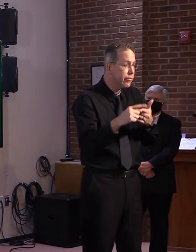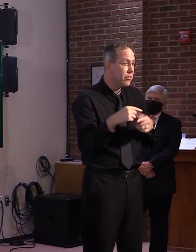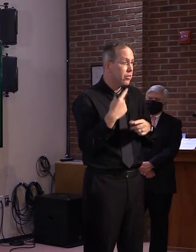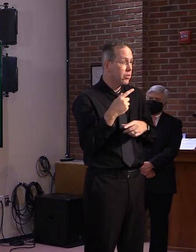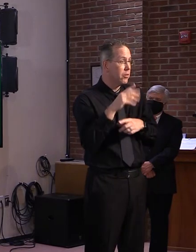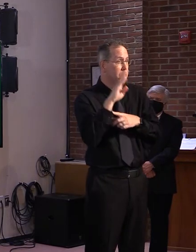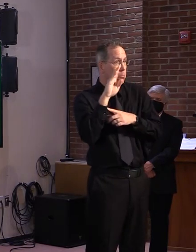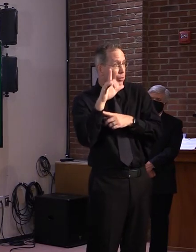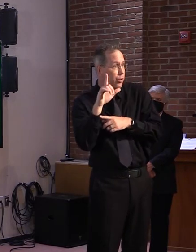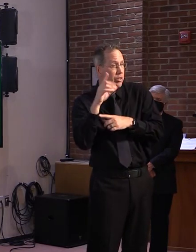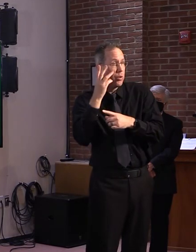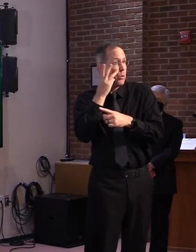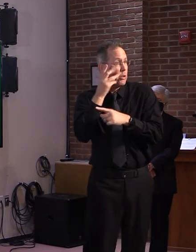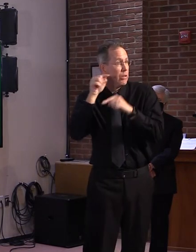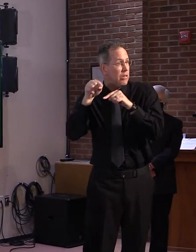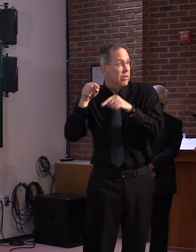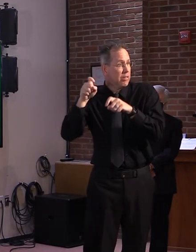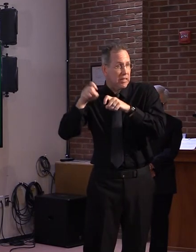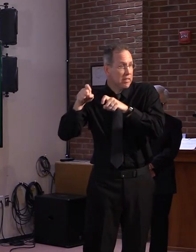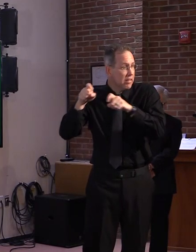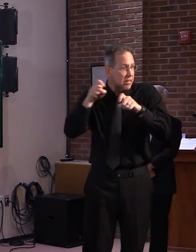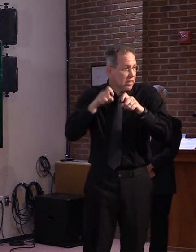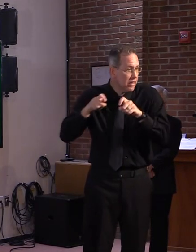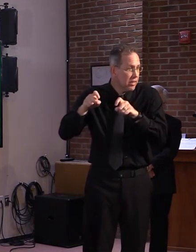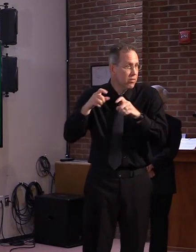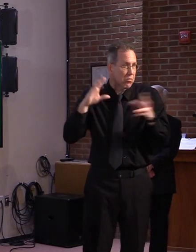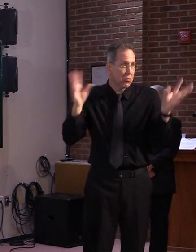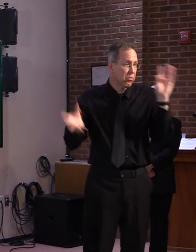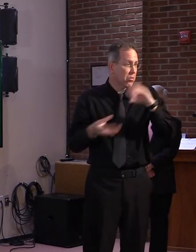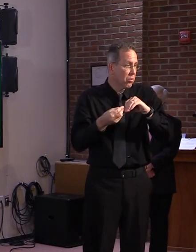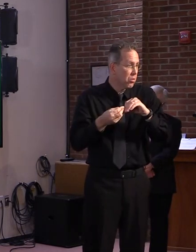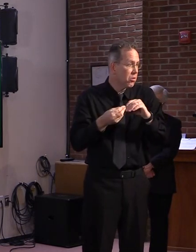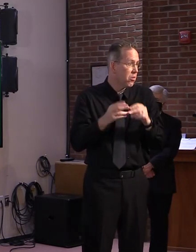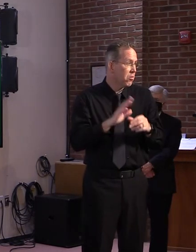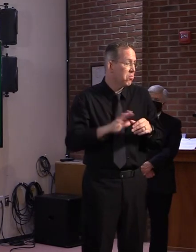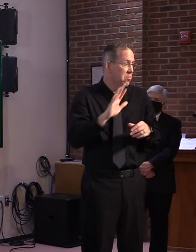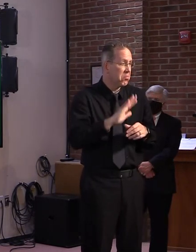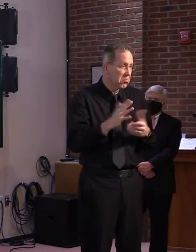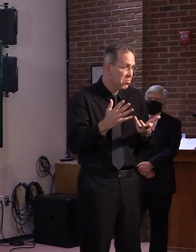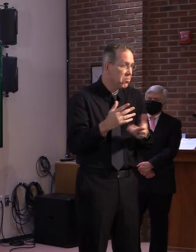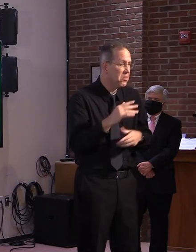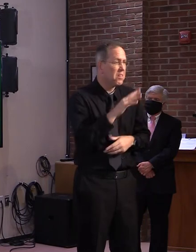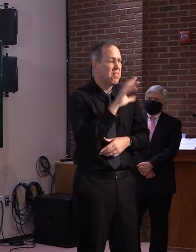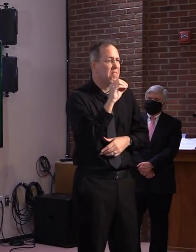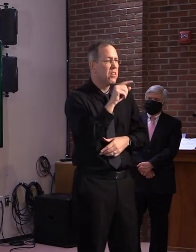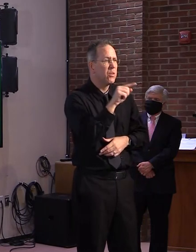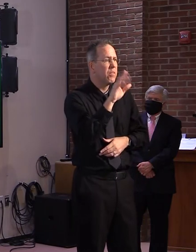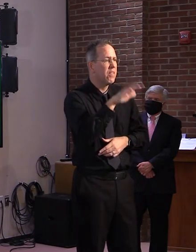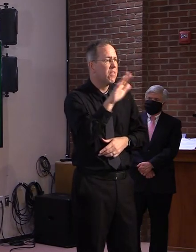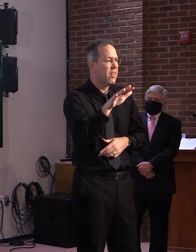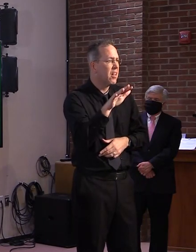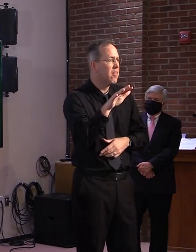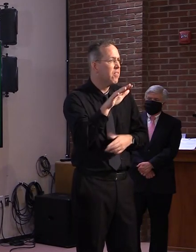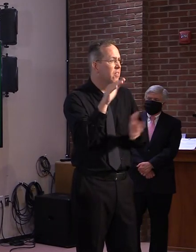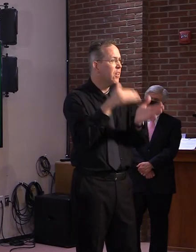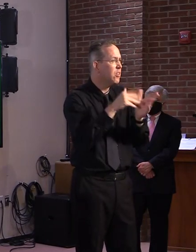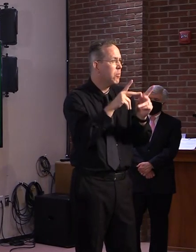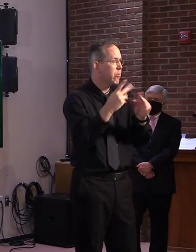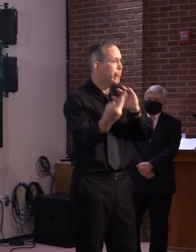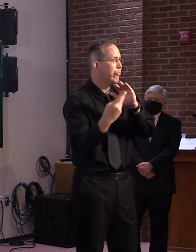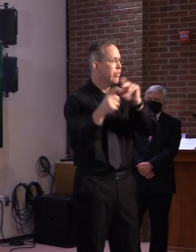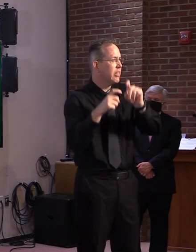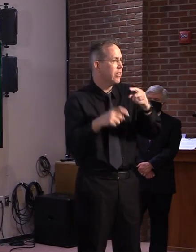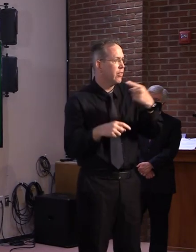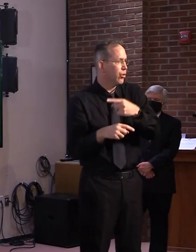Winooski, that's you know, a little over 50 to 55,000 people just in